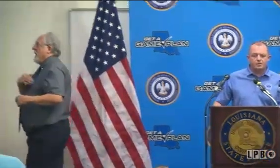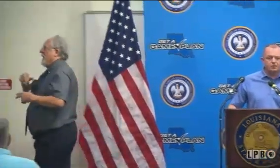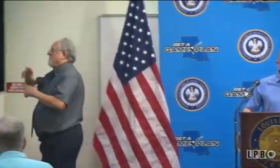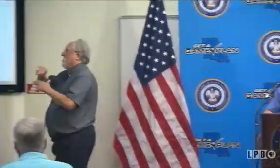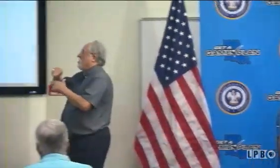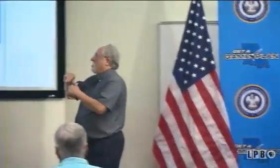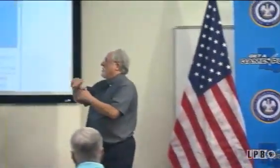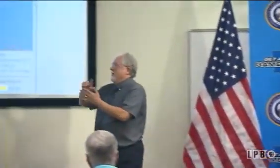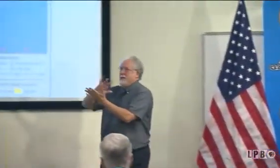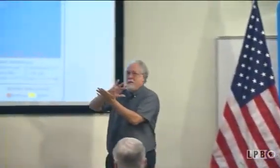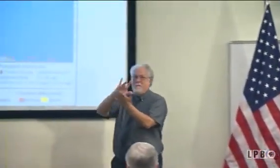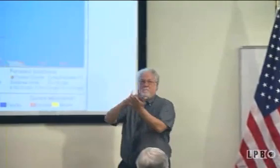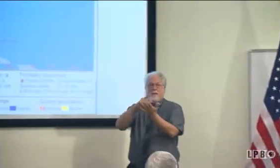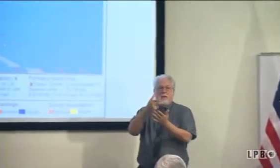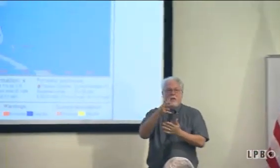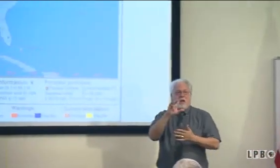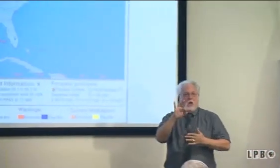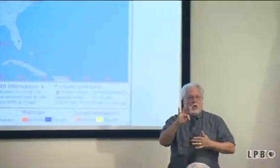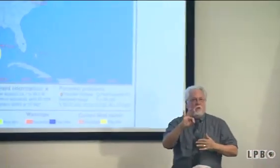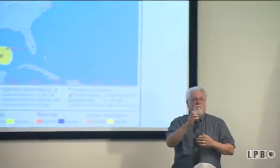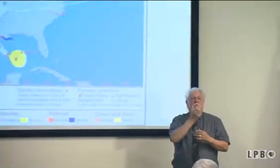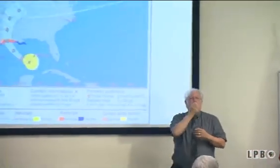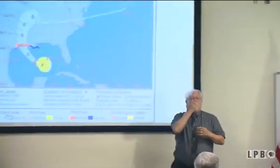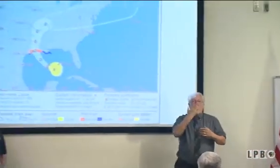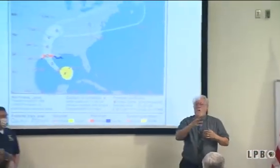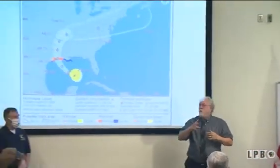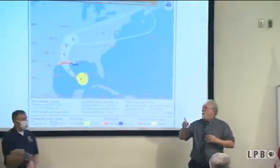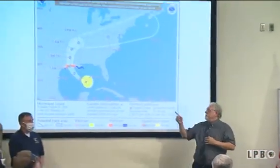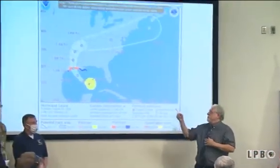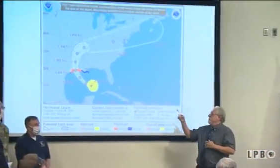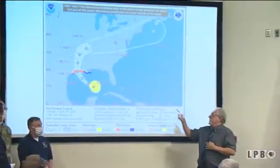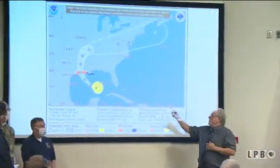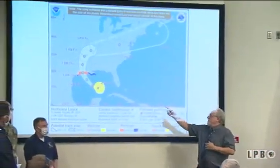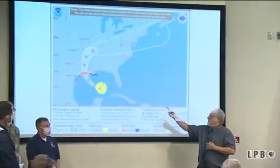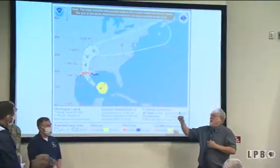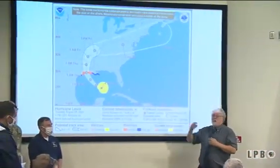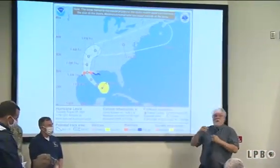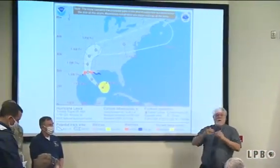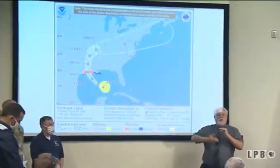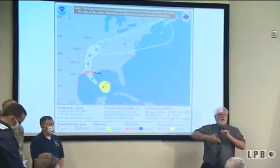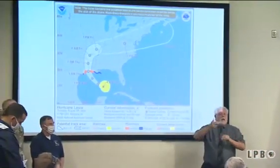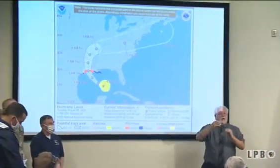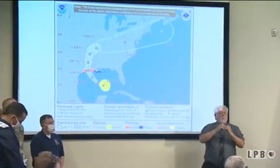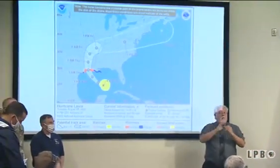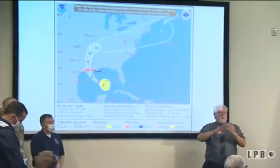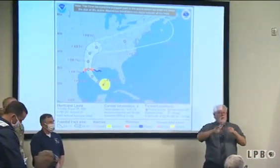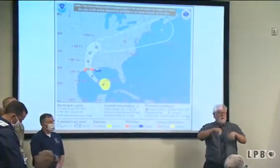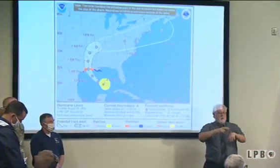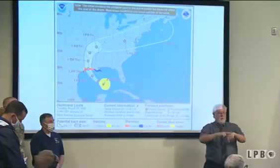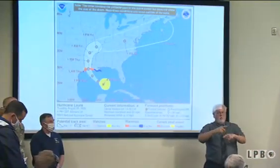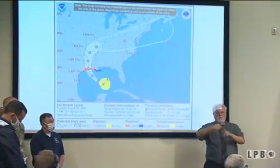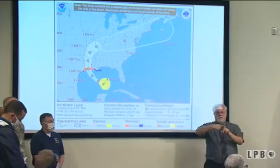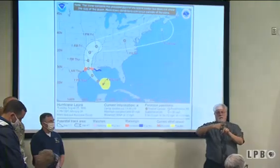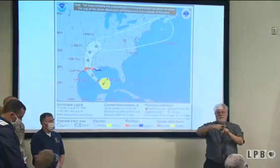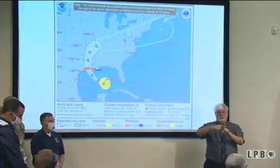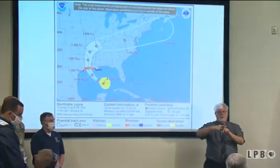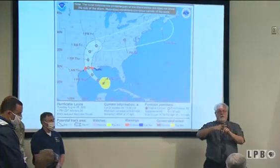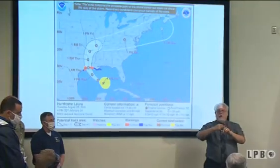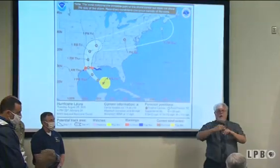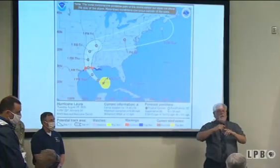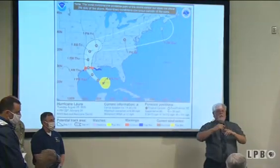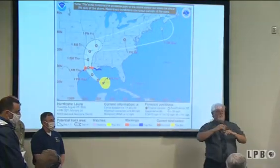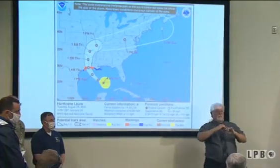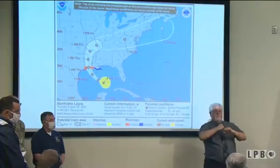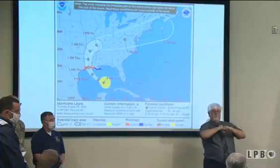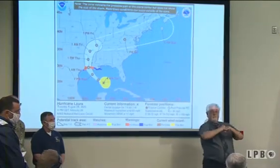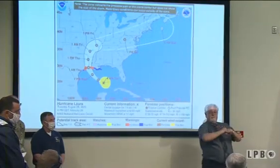sits in the middle of the Gulf, a very warm Gulf of Mexico with above normal sea surface temperatures, and little to impede its development